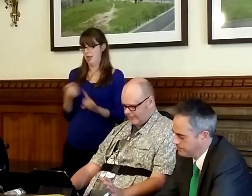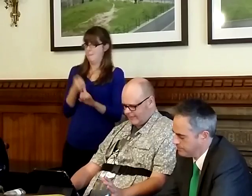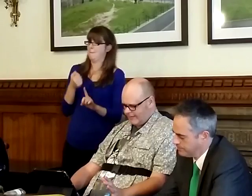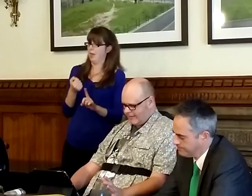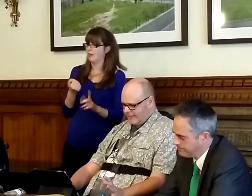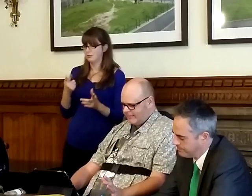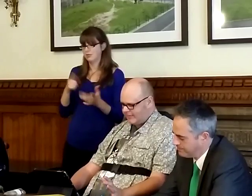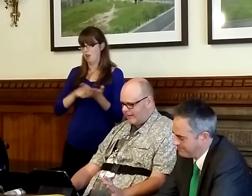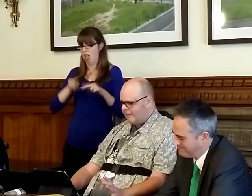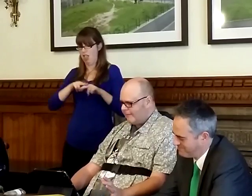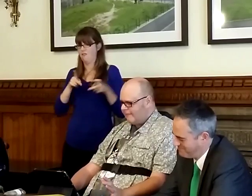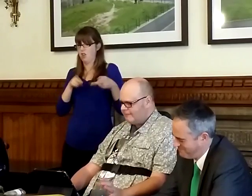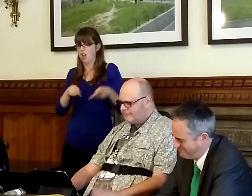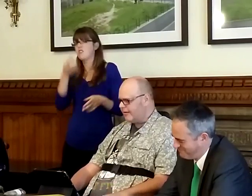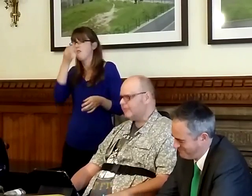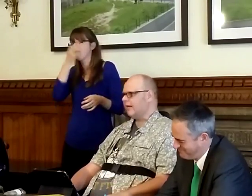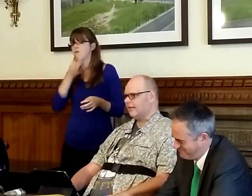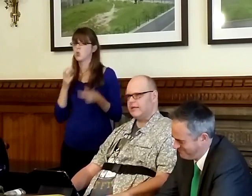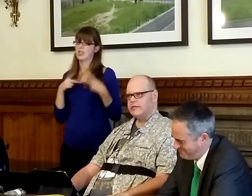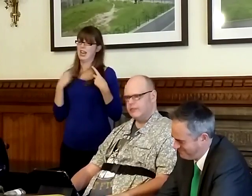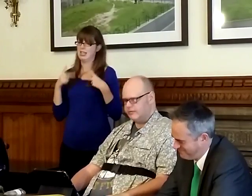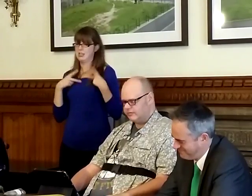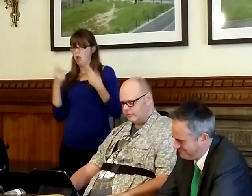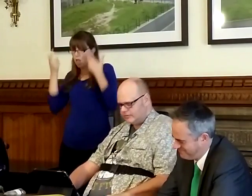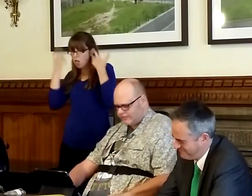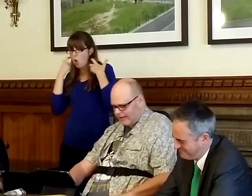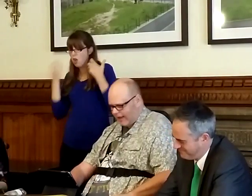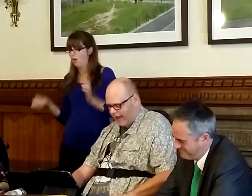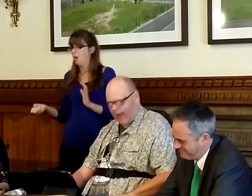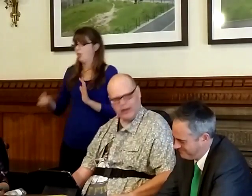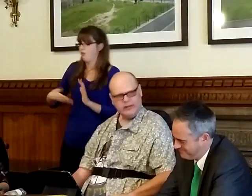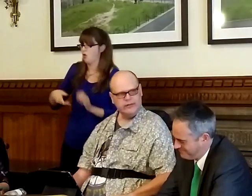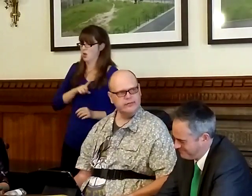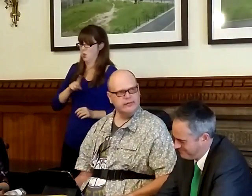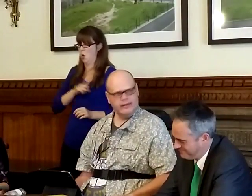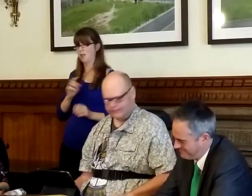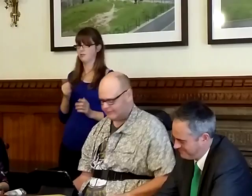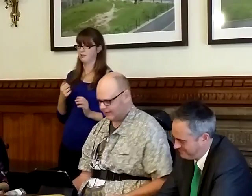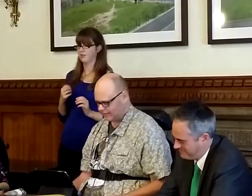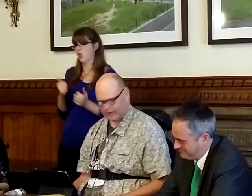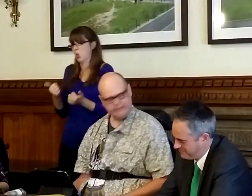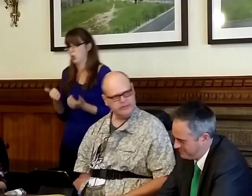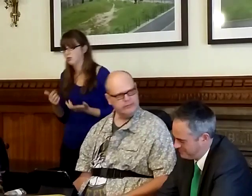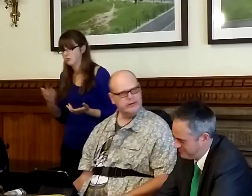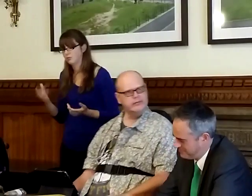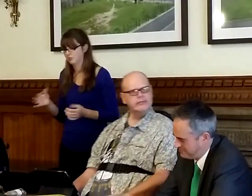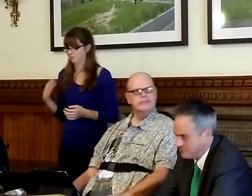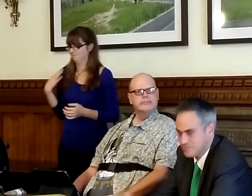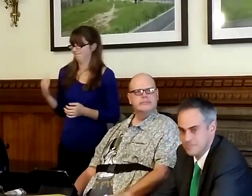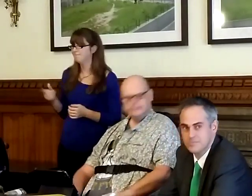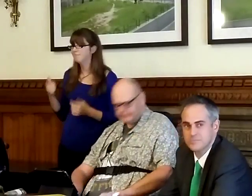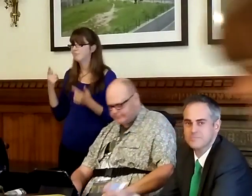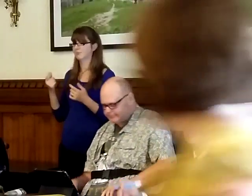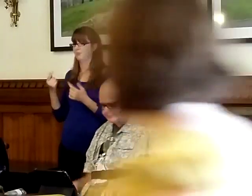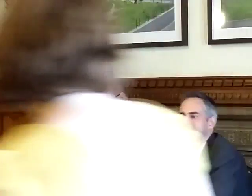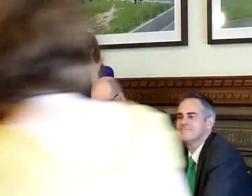measure. So, firstly, I'd like to introduce Ellen to say a few